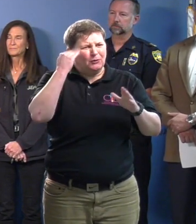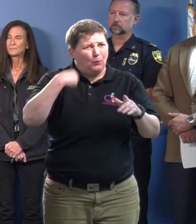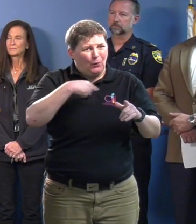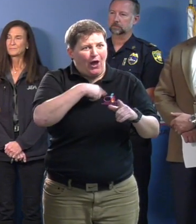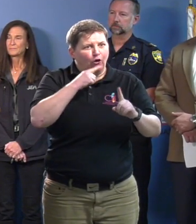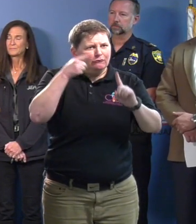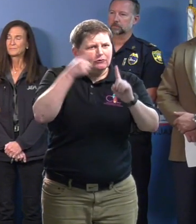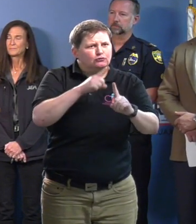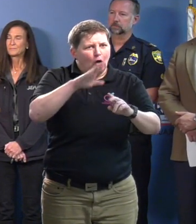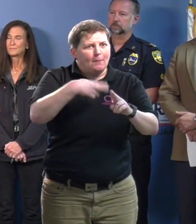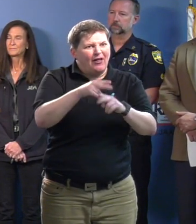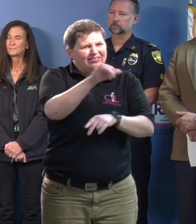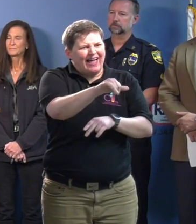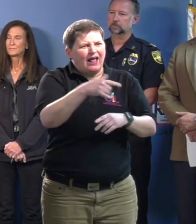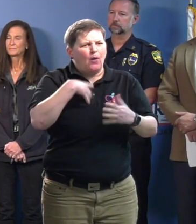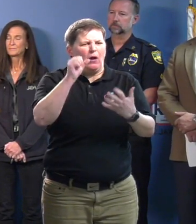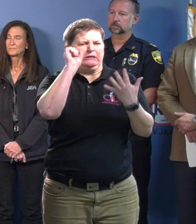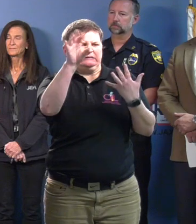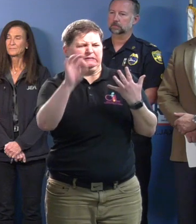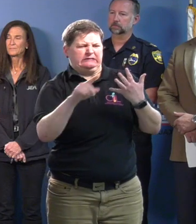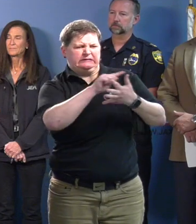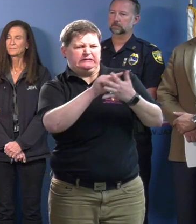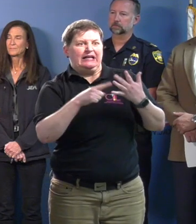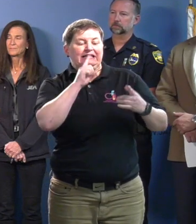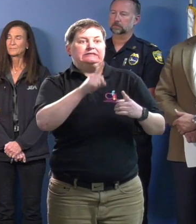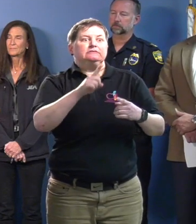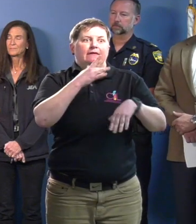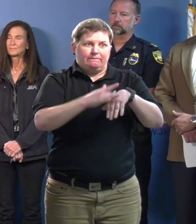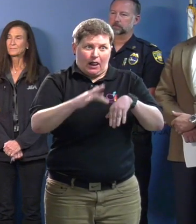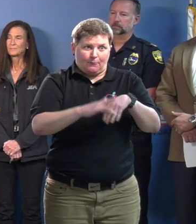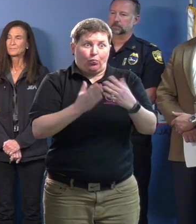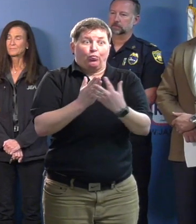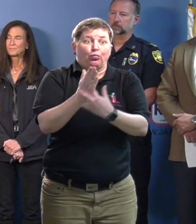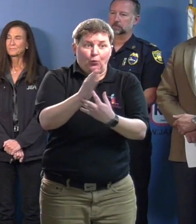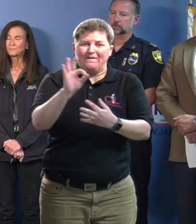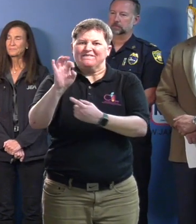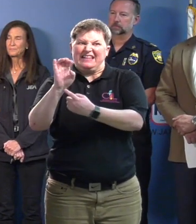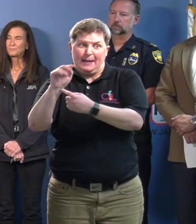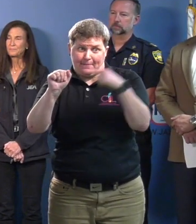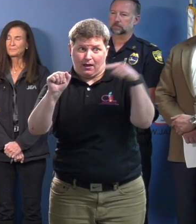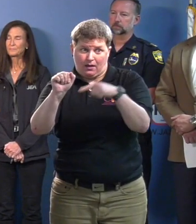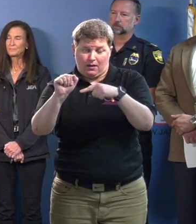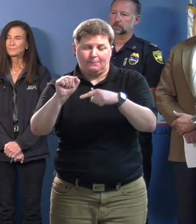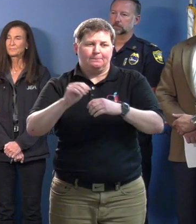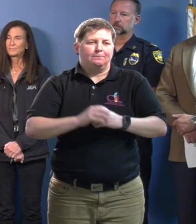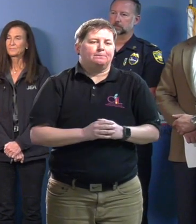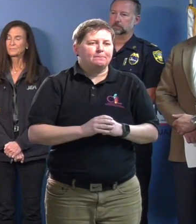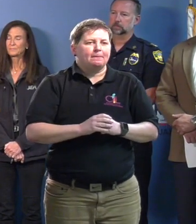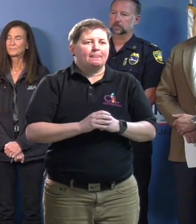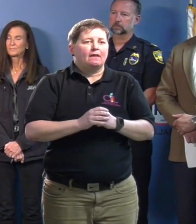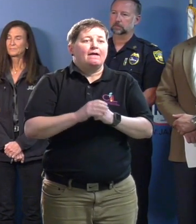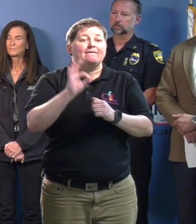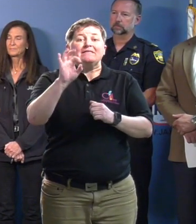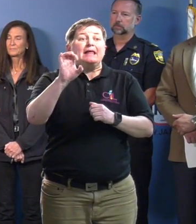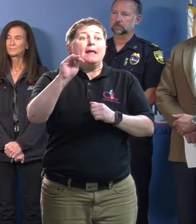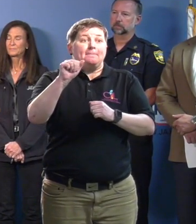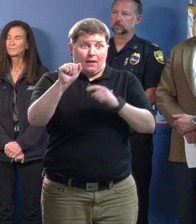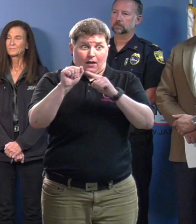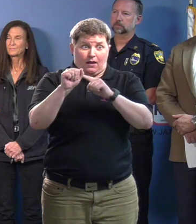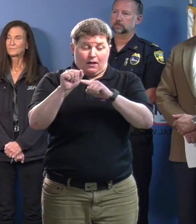about what is available to folks through FEMA. In terms of FEMA, you can receive an